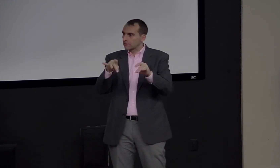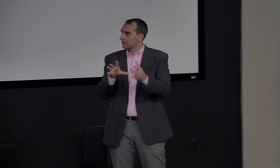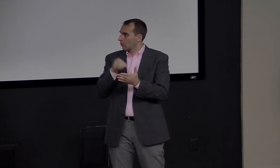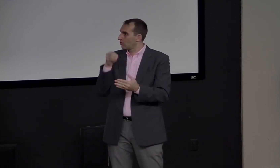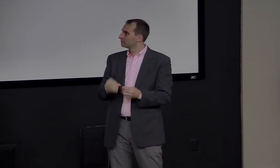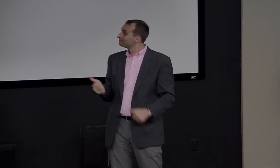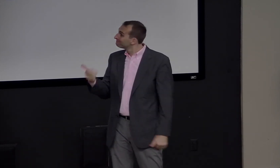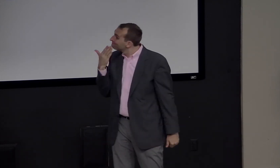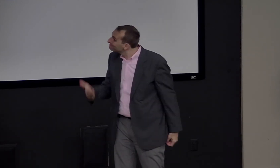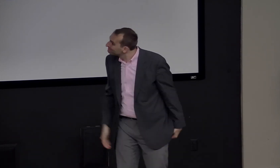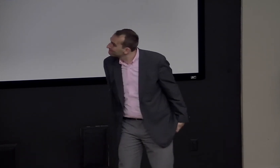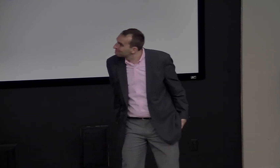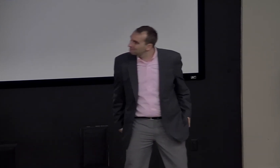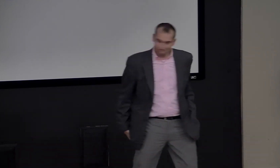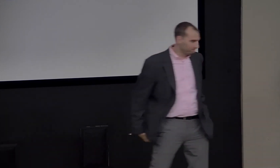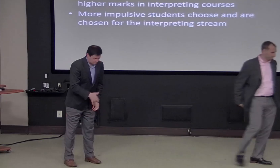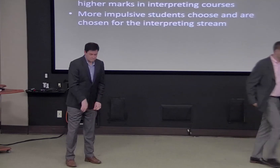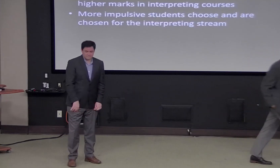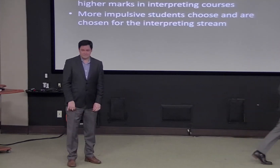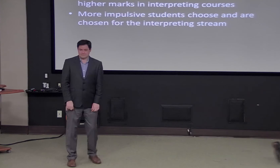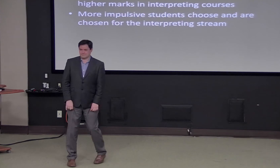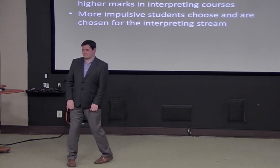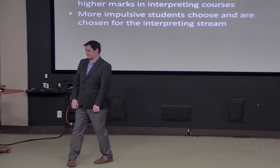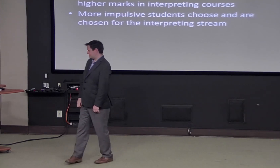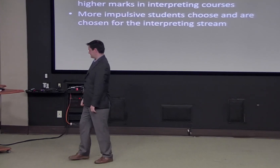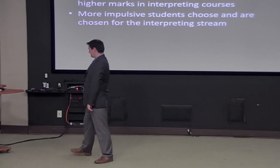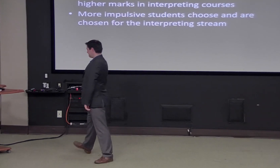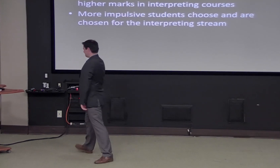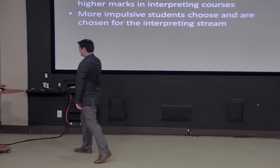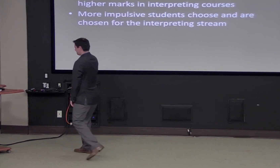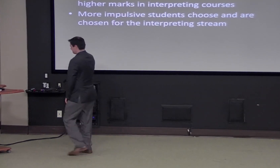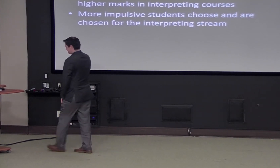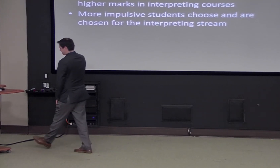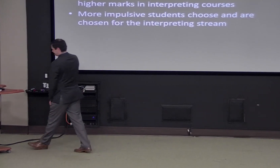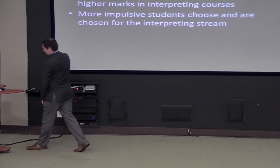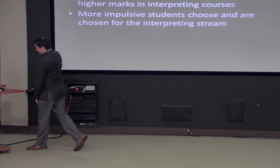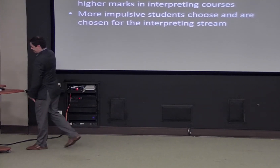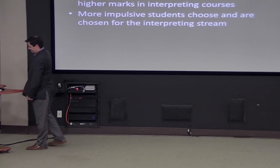L1? I'm sure that we can learn quite a bit from that type of research. Thank you. Certainly.